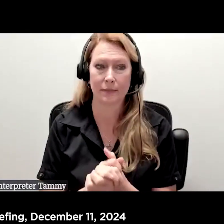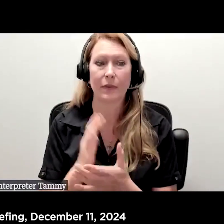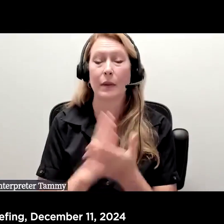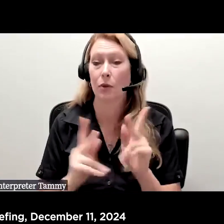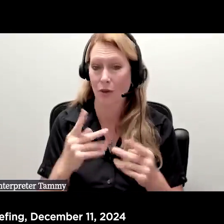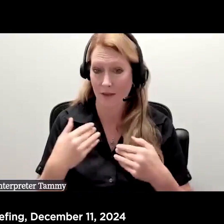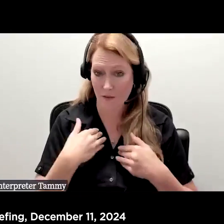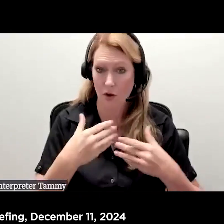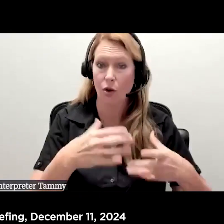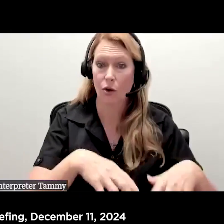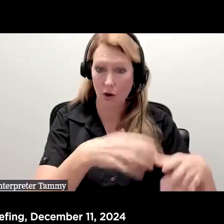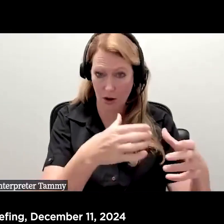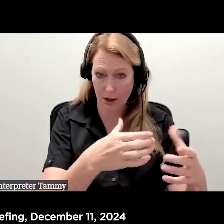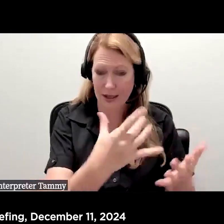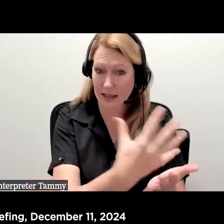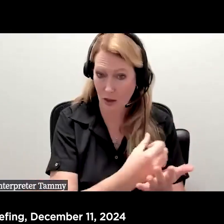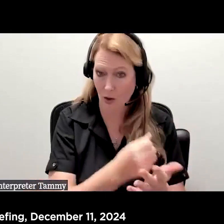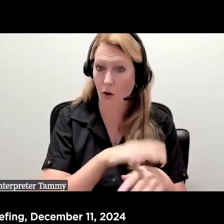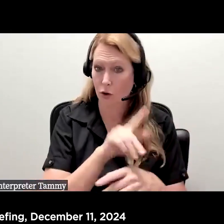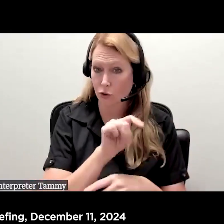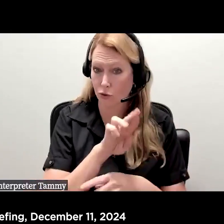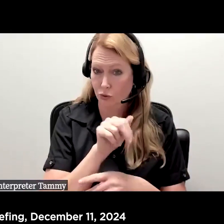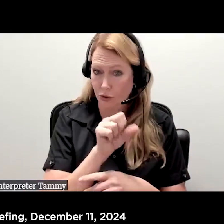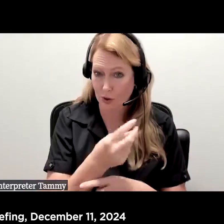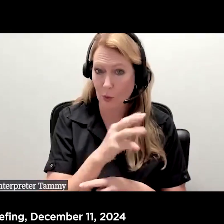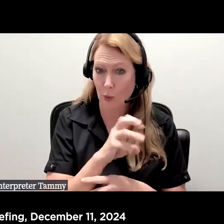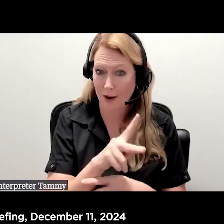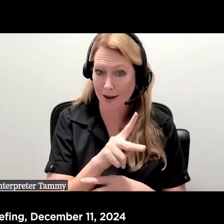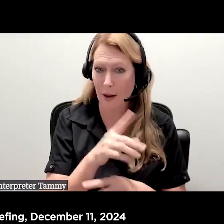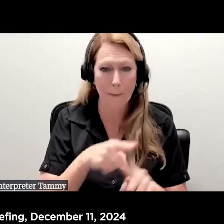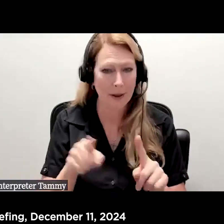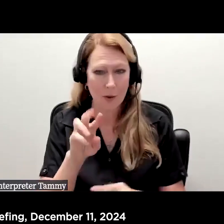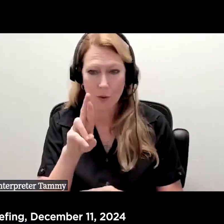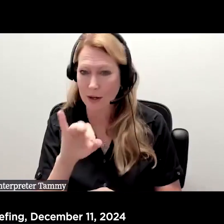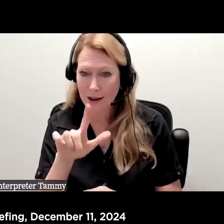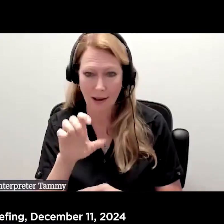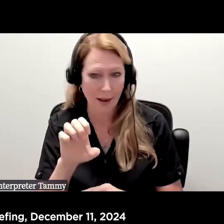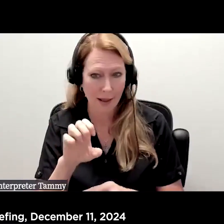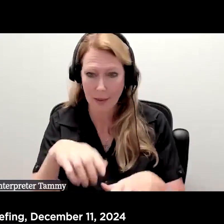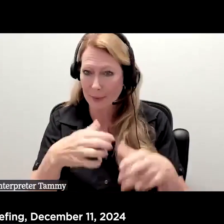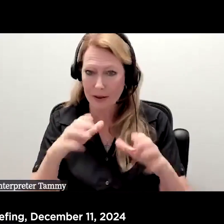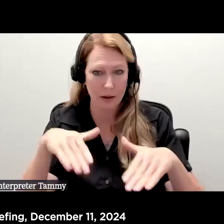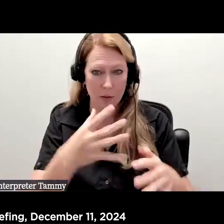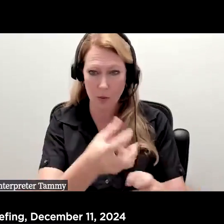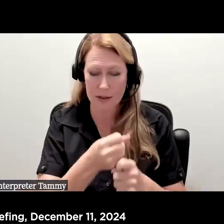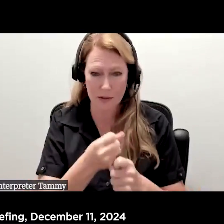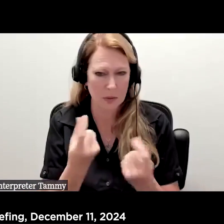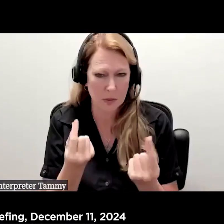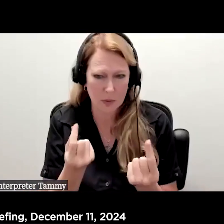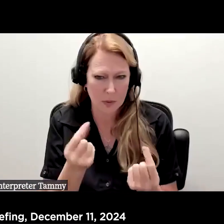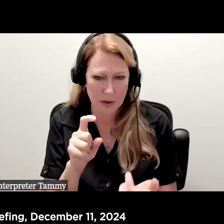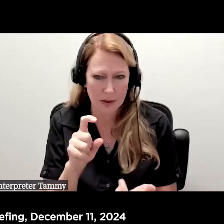carts collected on just trash week, and so their recycling bin wasn't collected. What should they do? They